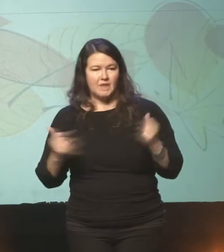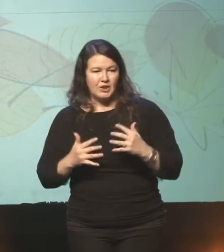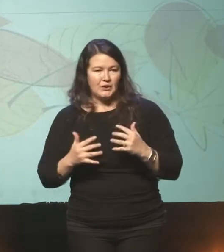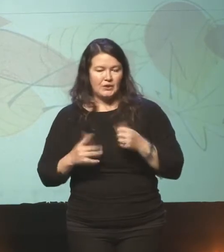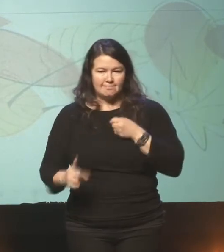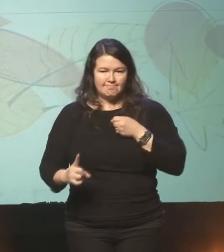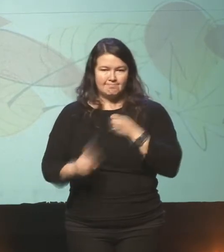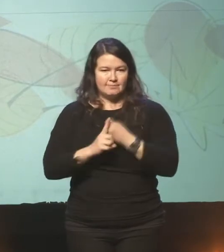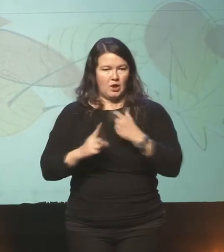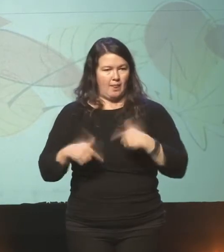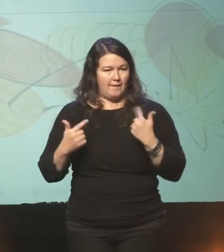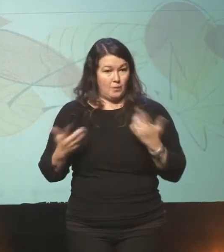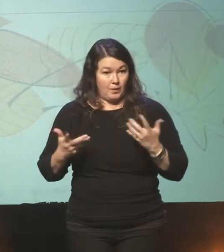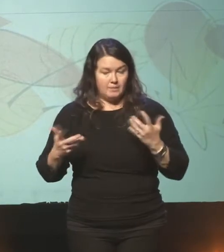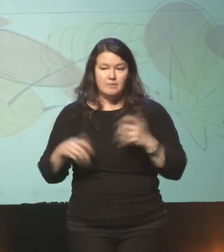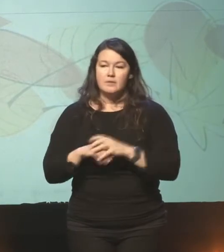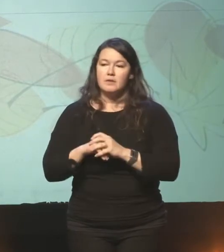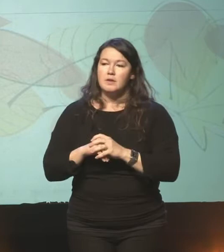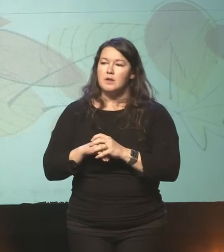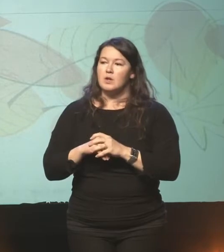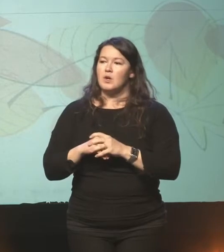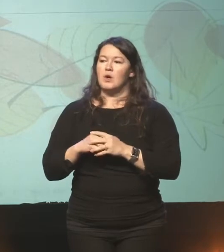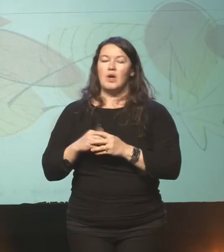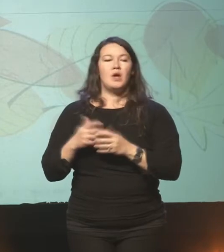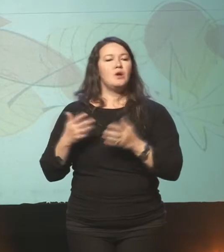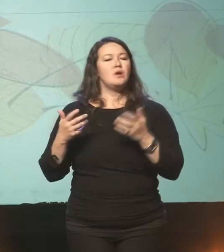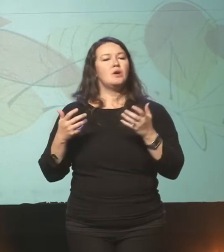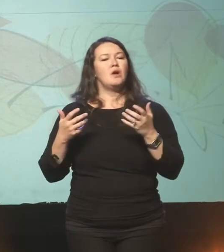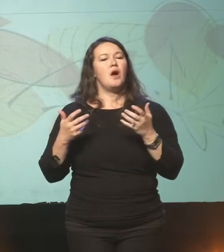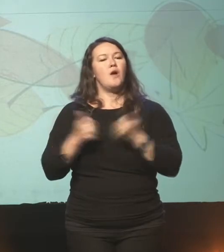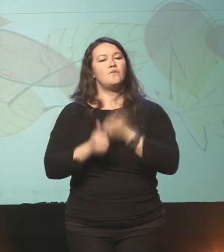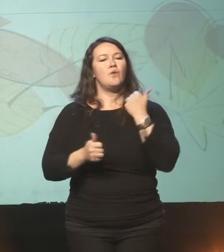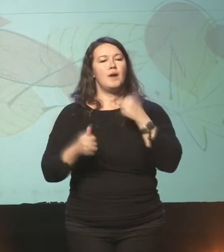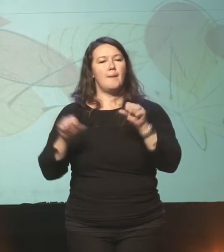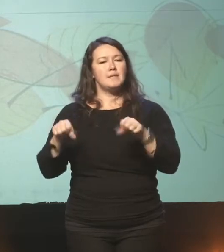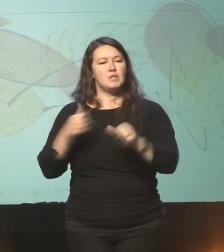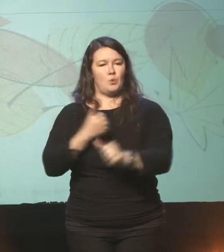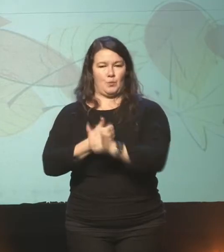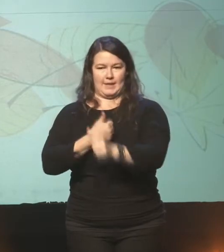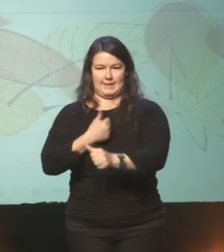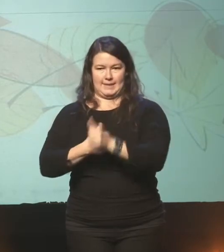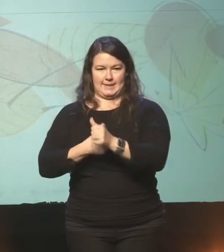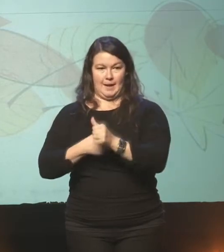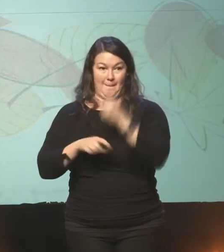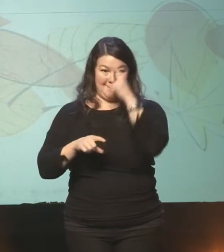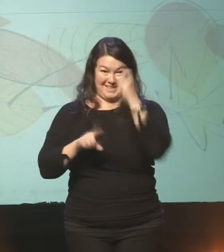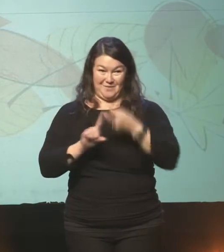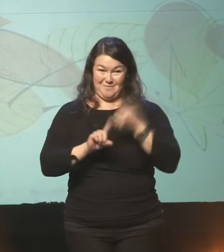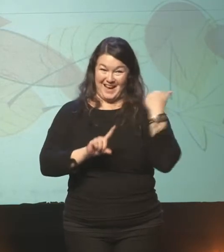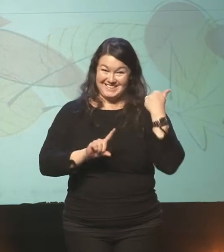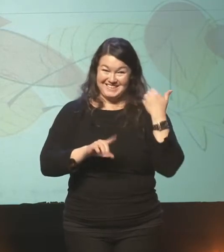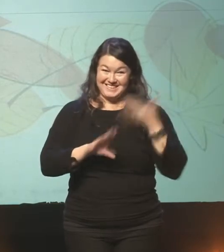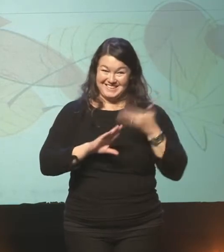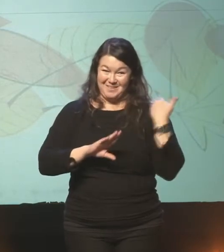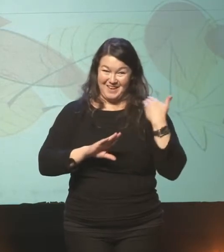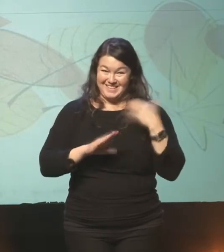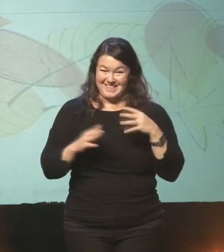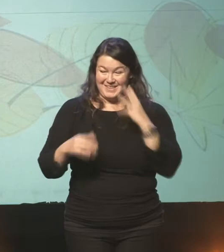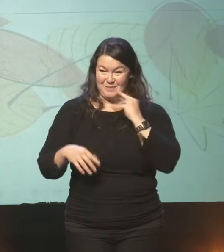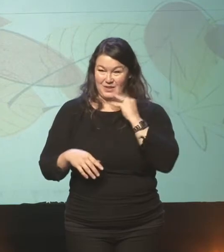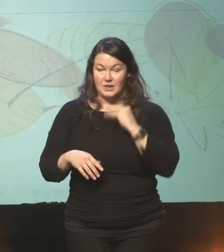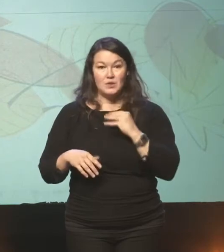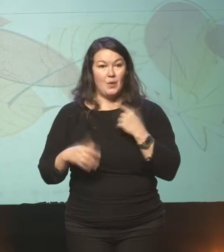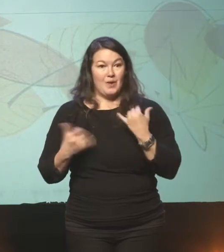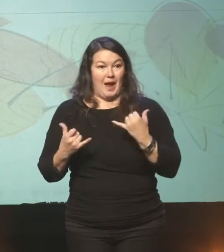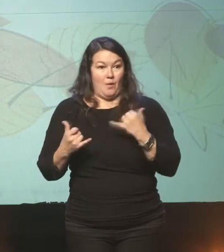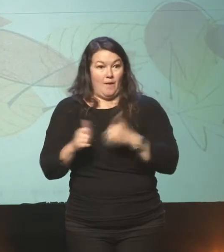into our lives is our desire to avoid potential risks as a result of a past experience. So now we're avoiding risks. So this